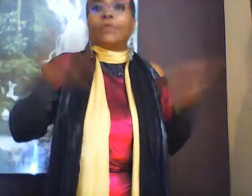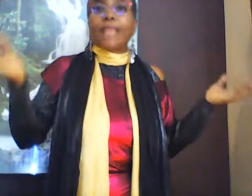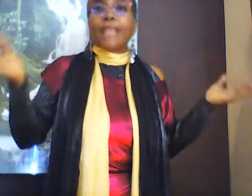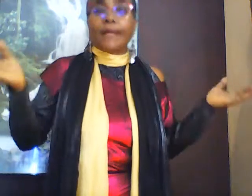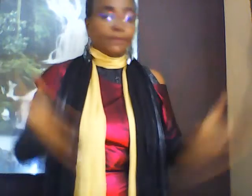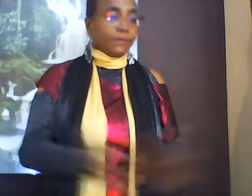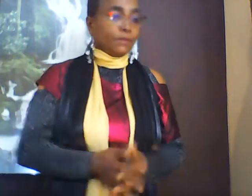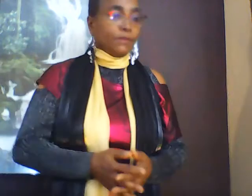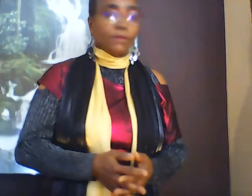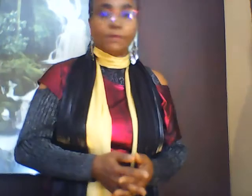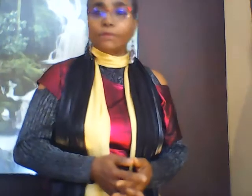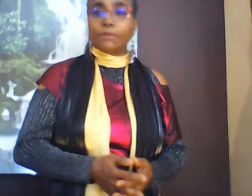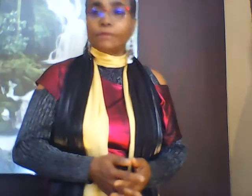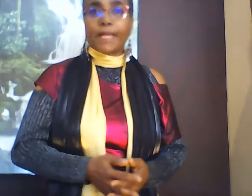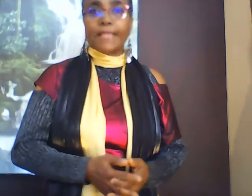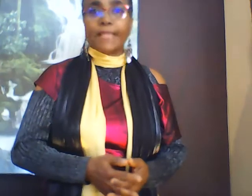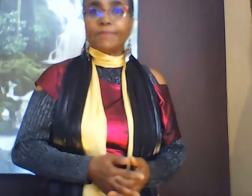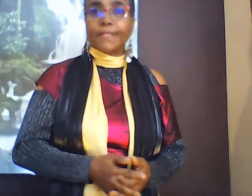Apoxia. Va qu'à respirer.